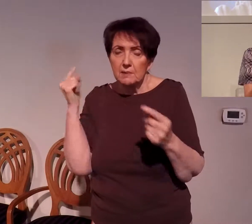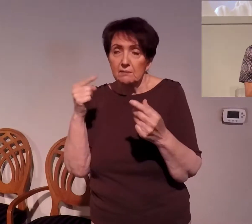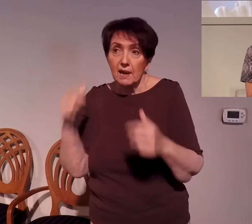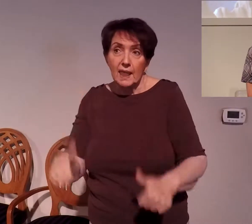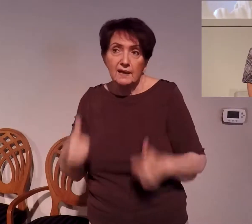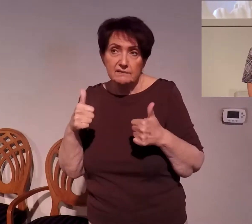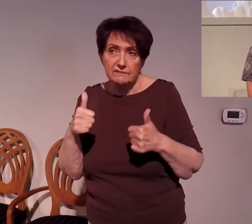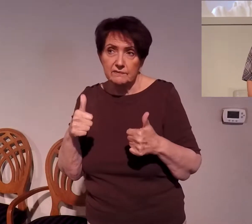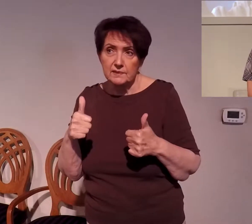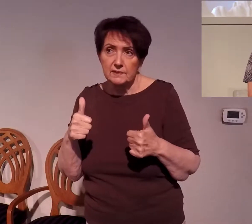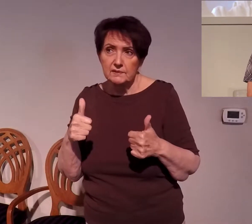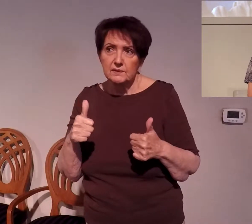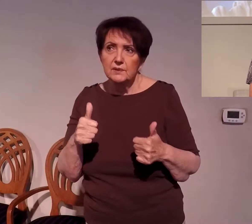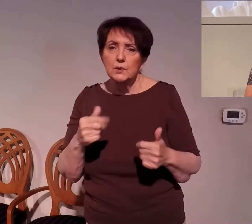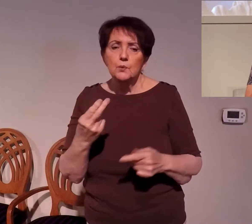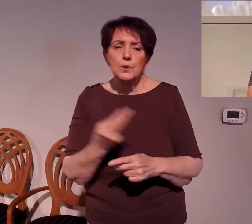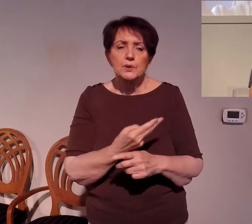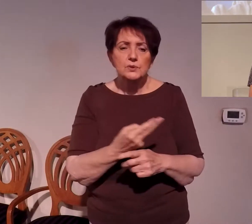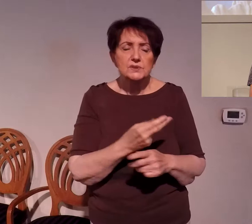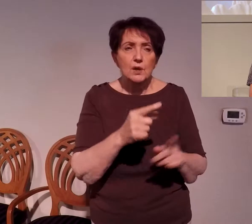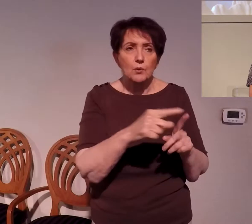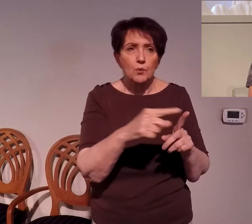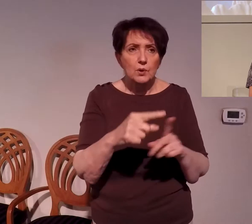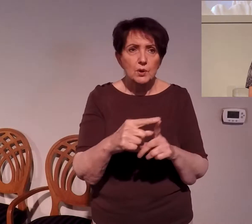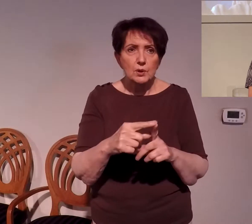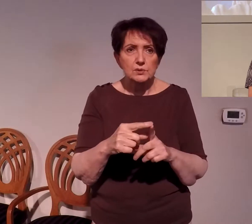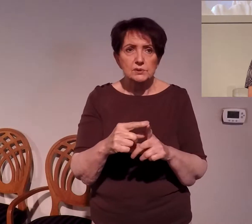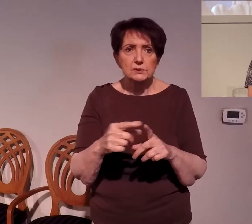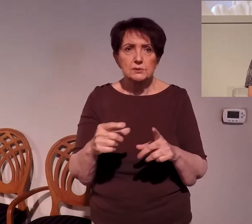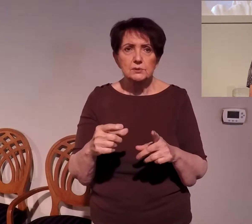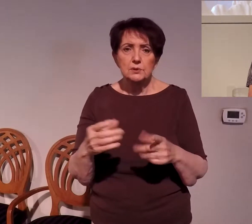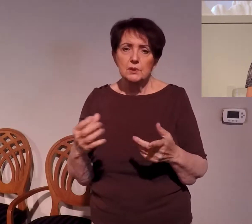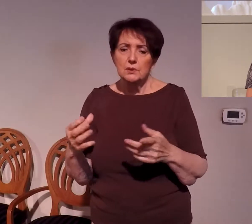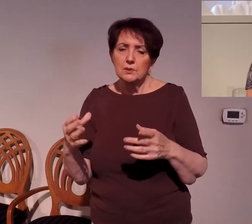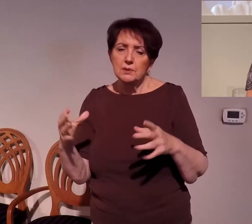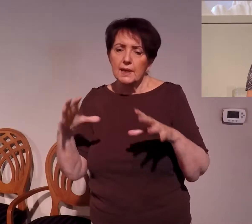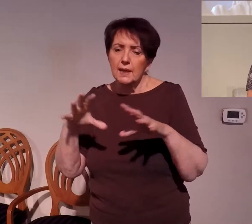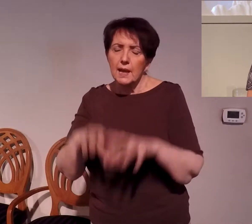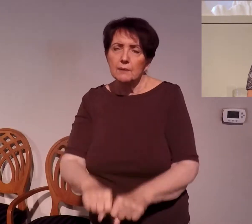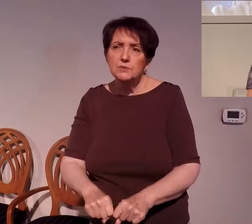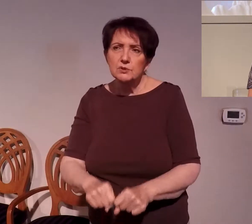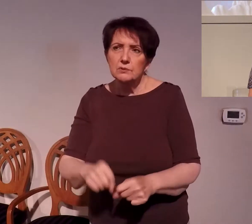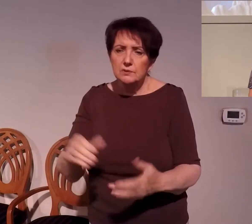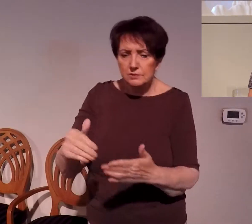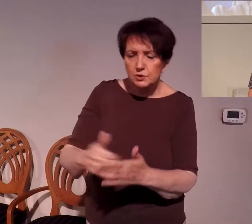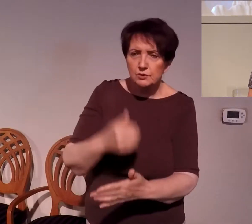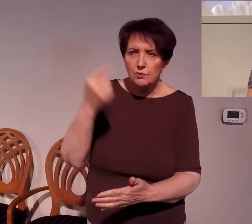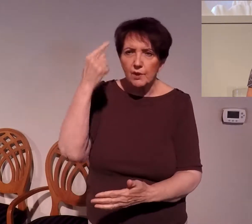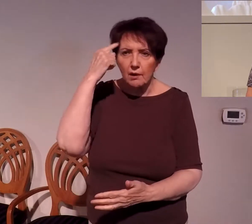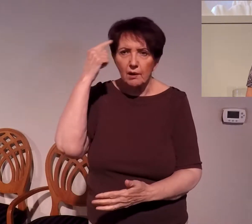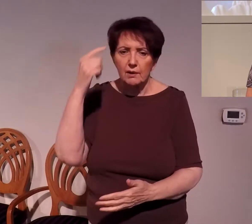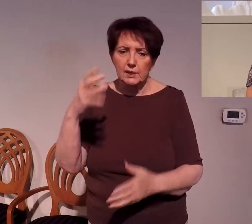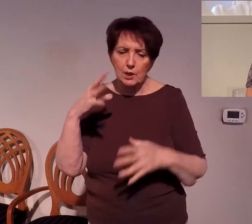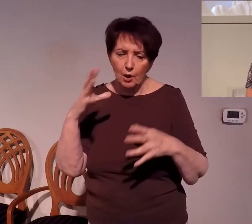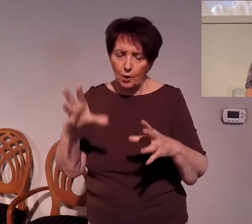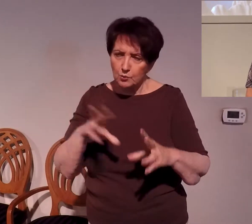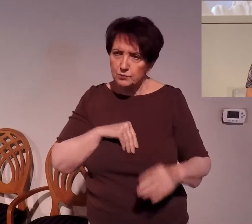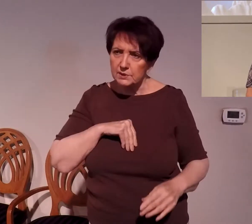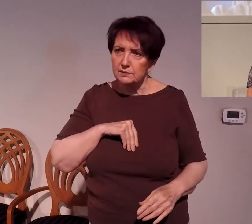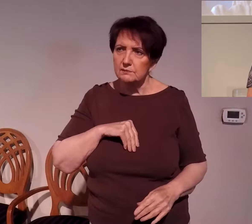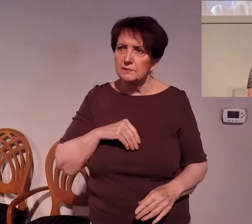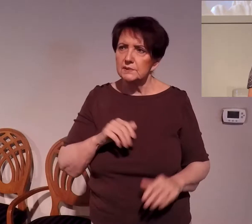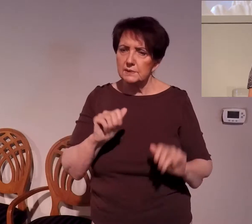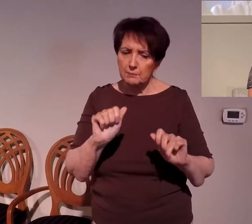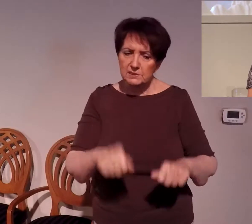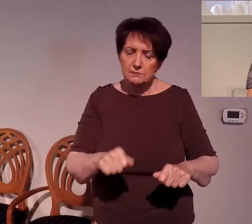words to capture that new thought and own it and own it as a possibility for a